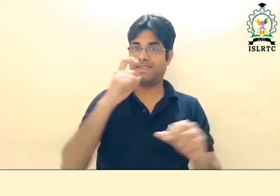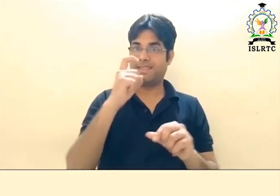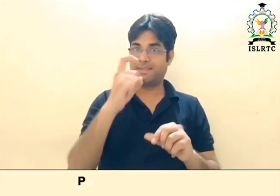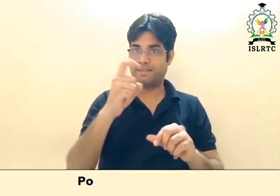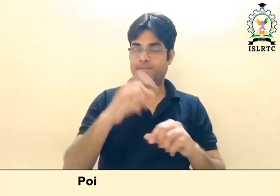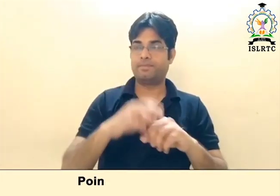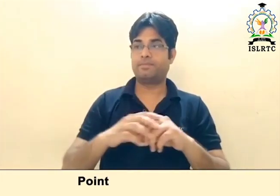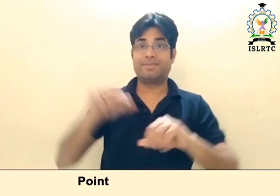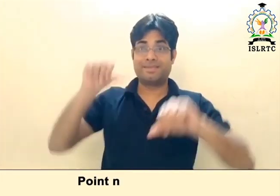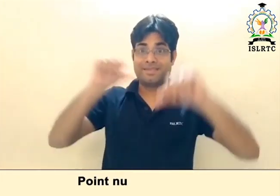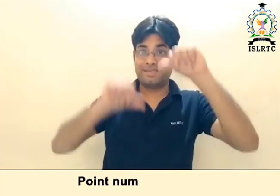Point number 7.